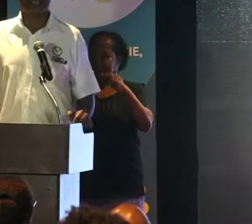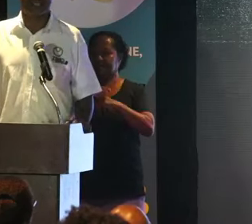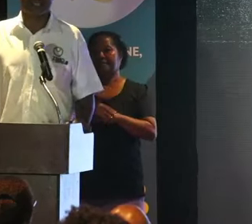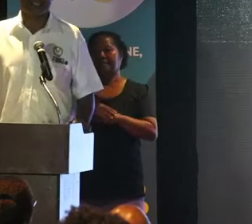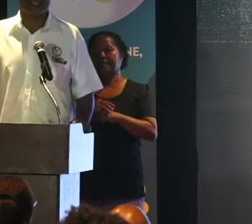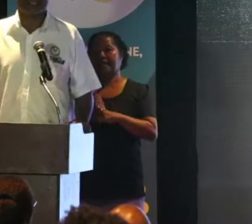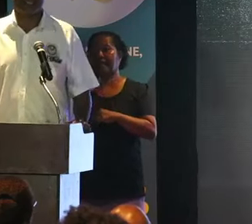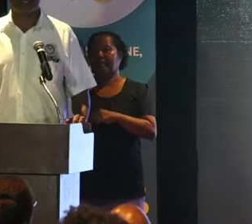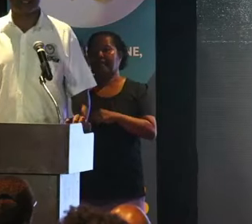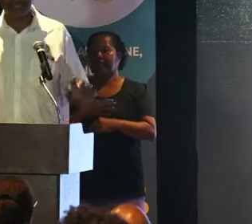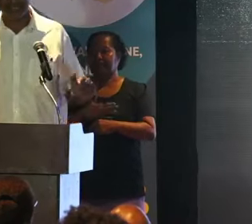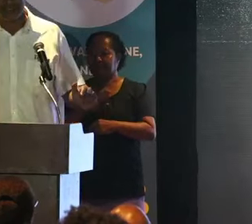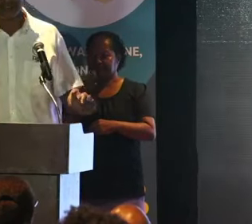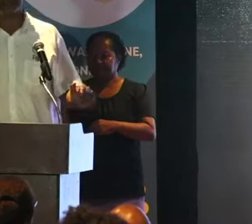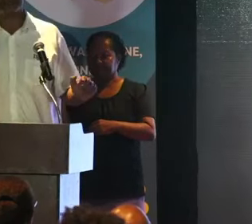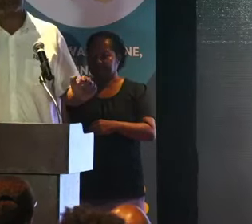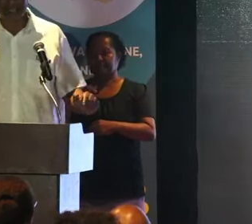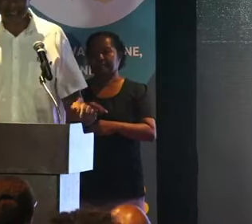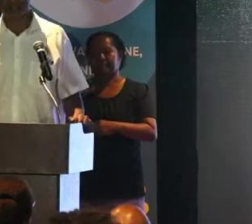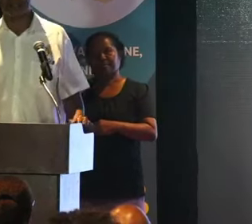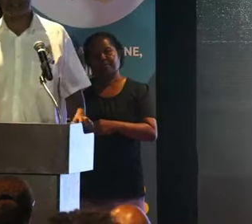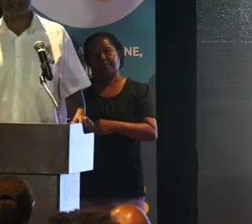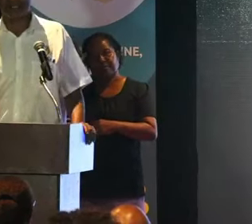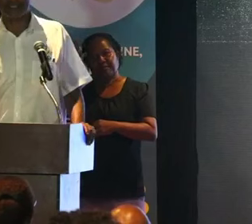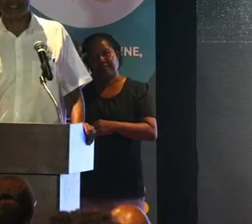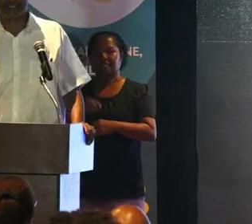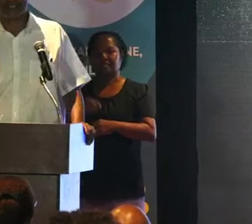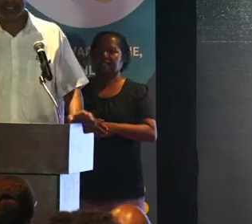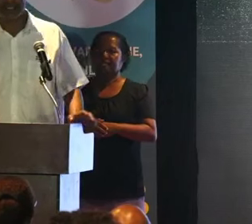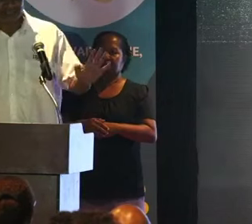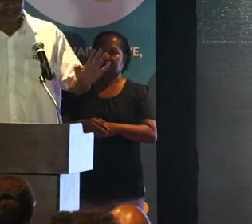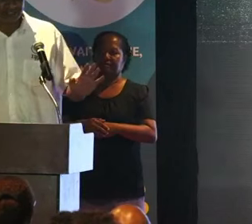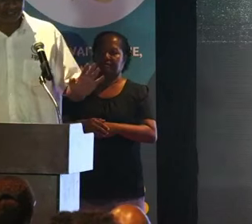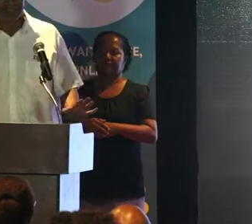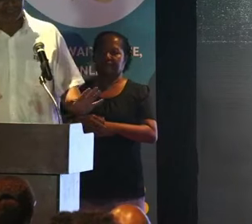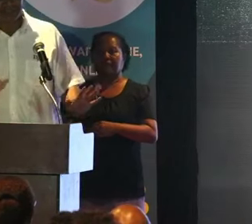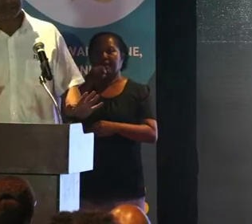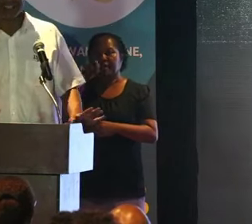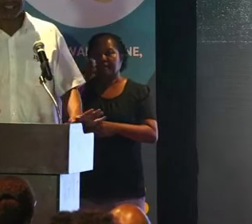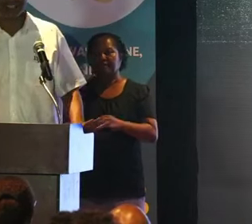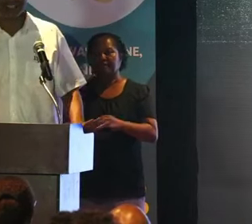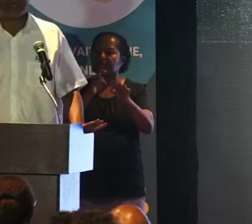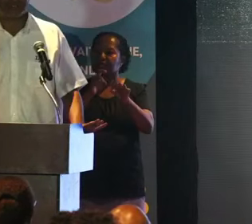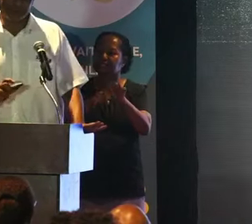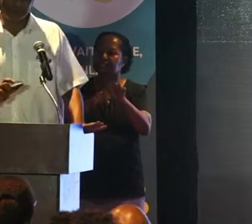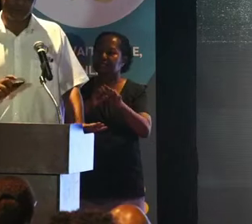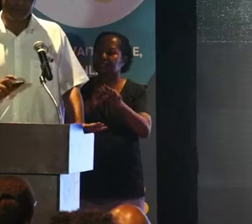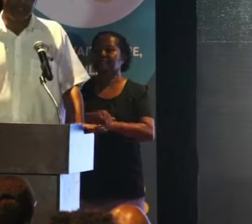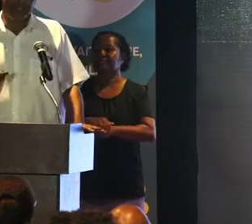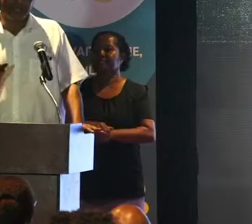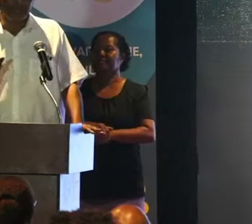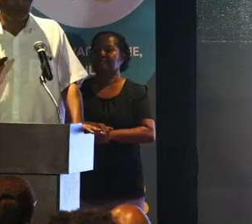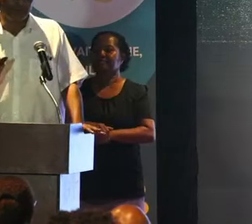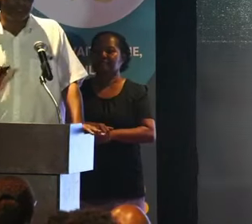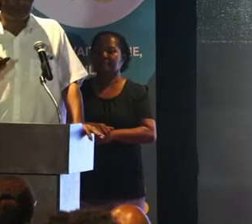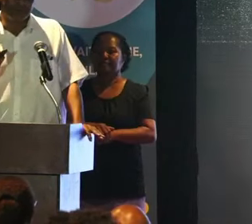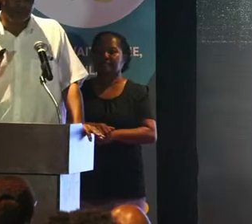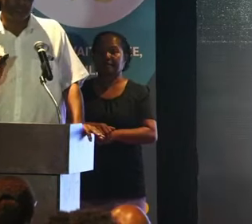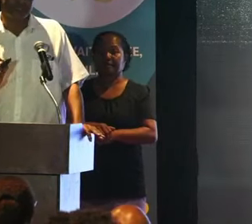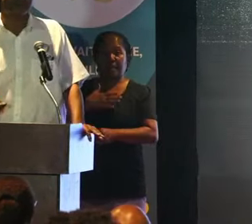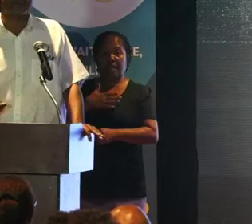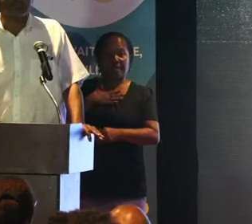day. So the directors will be held liable. The shareholders will be later on. So I think I wanted